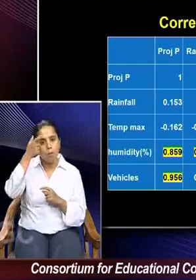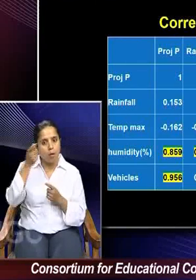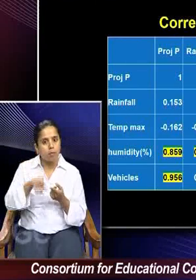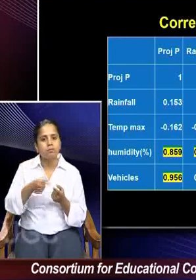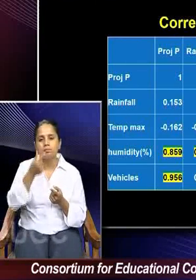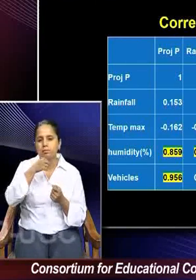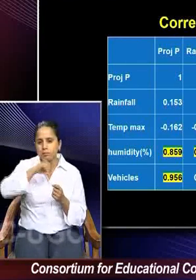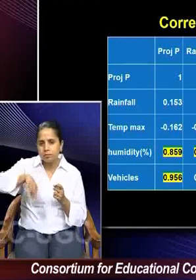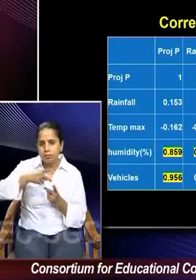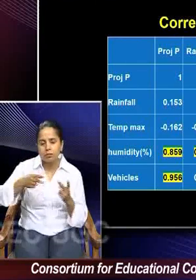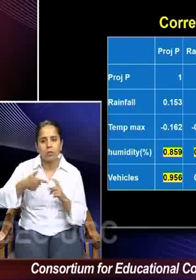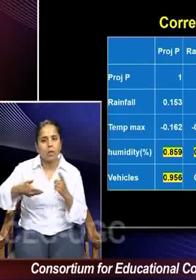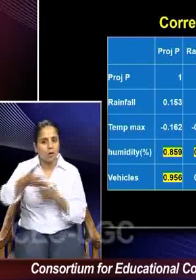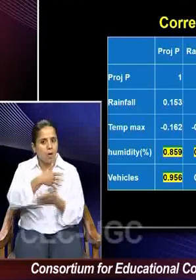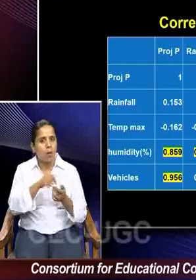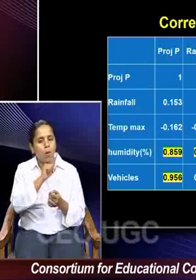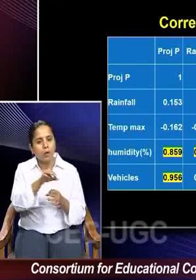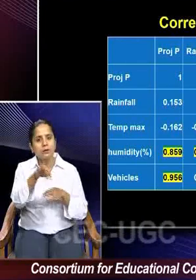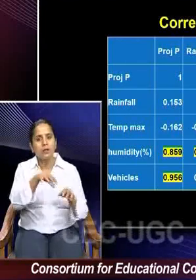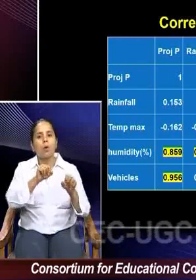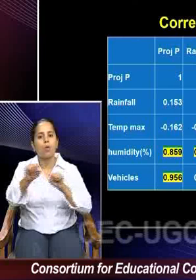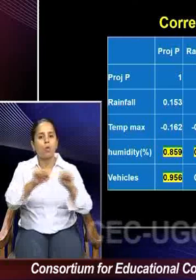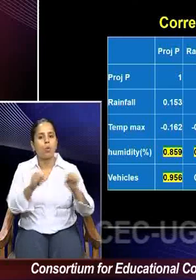pollution and environmental status in these cities.